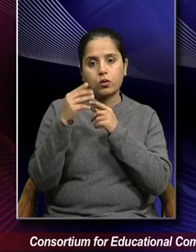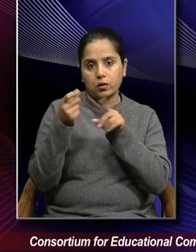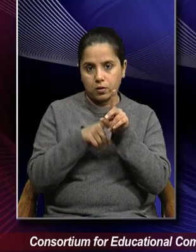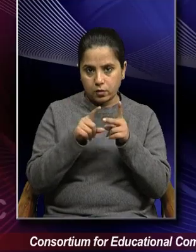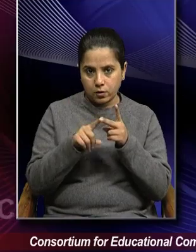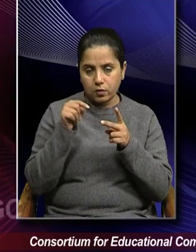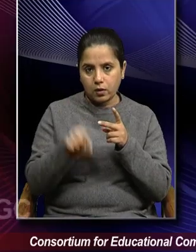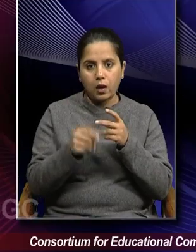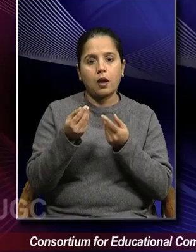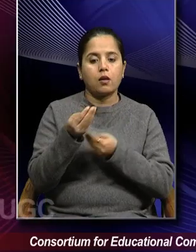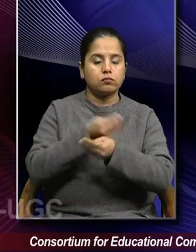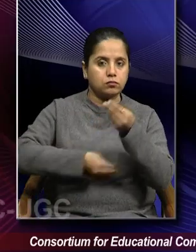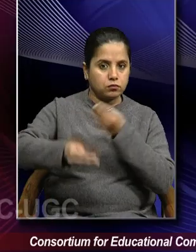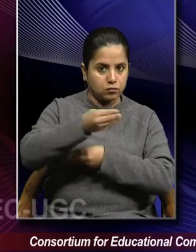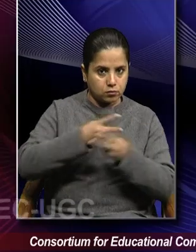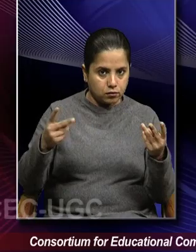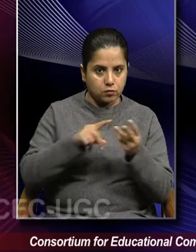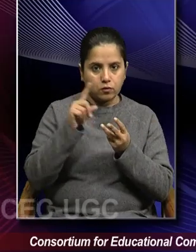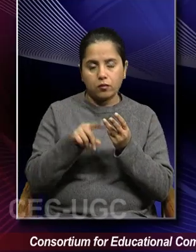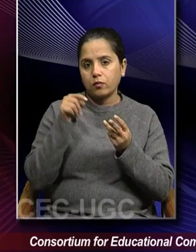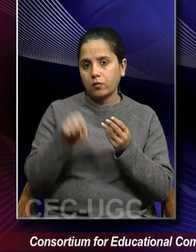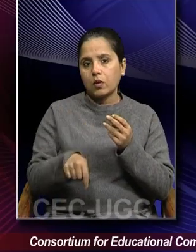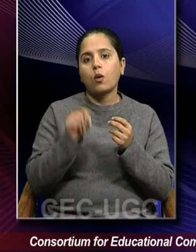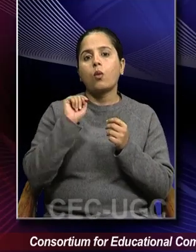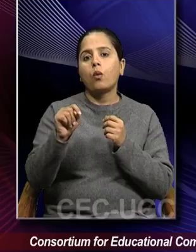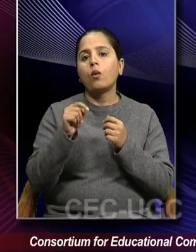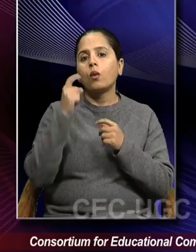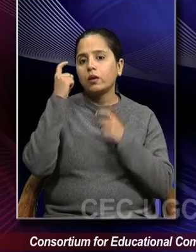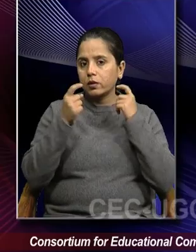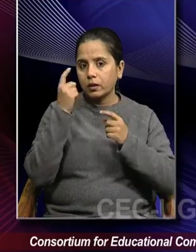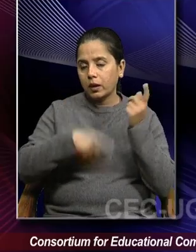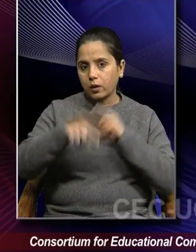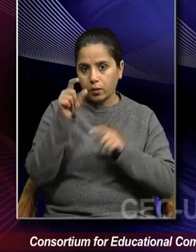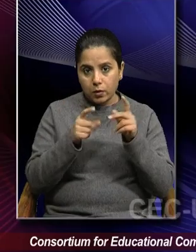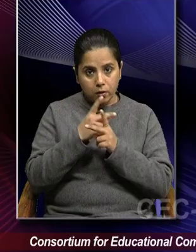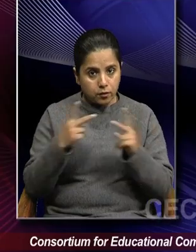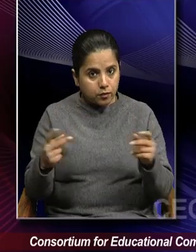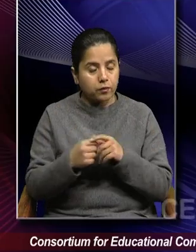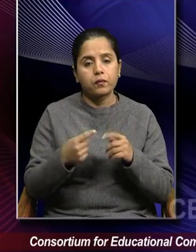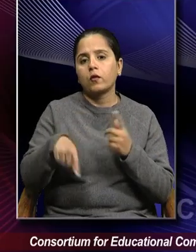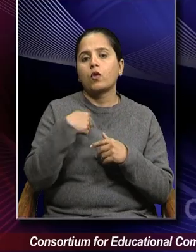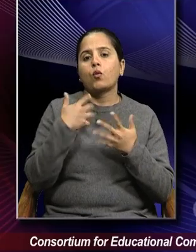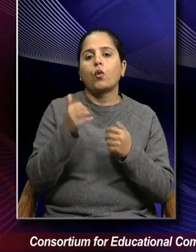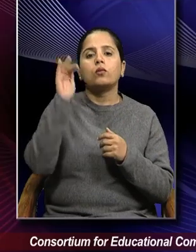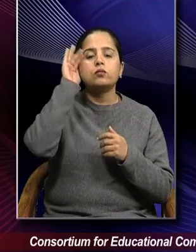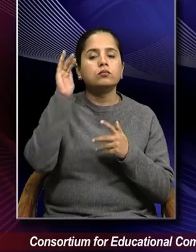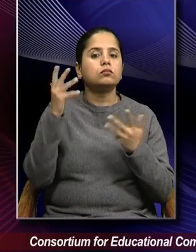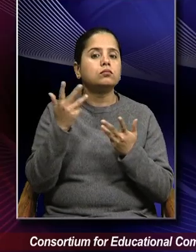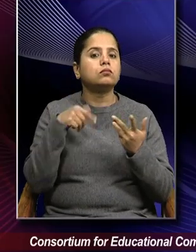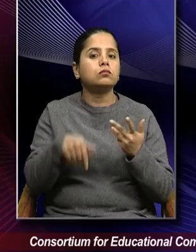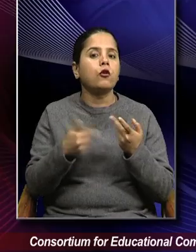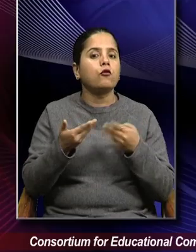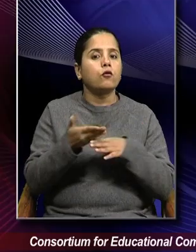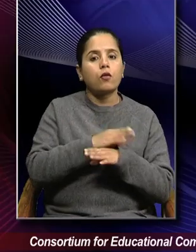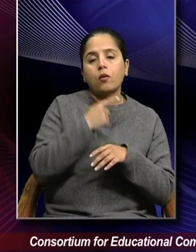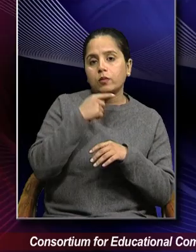medium of exchange. Third is unit of account. Fourth is what we want to listen from